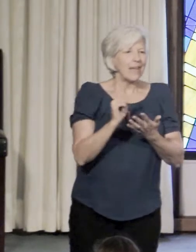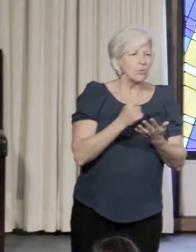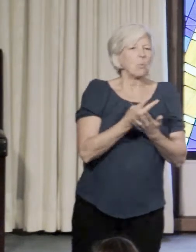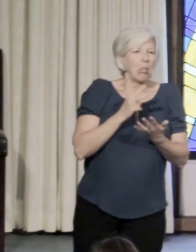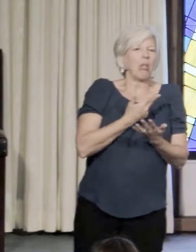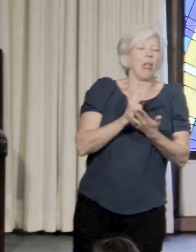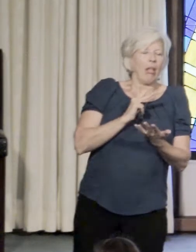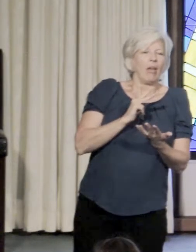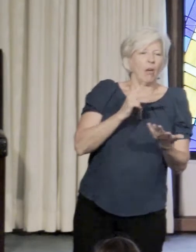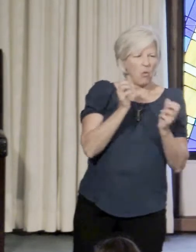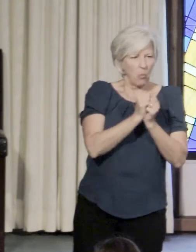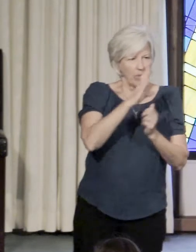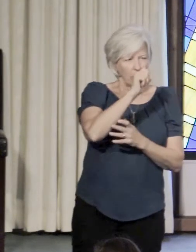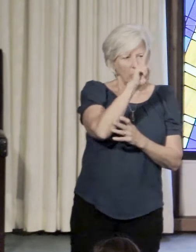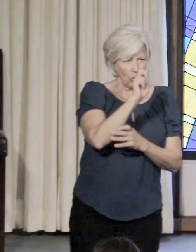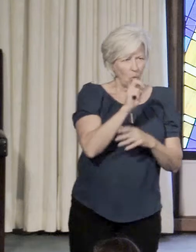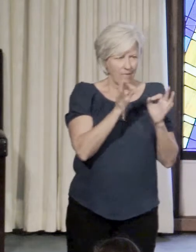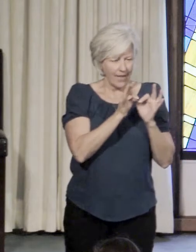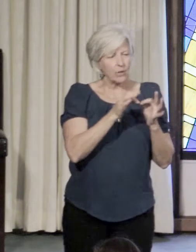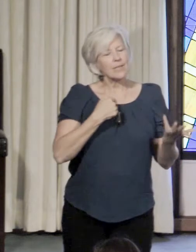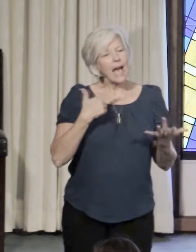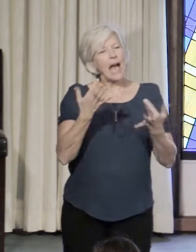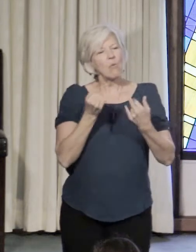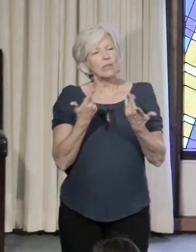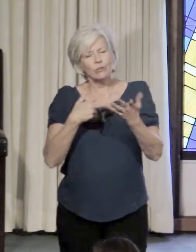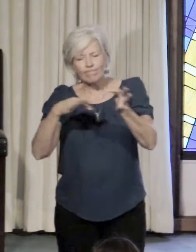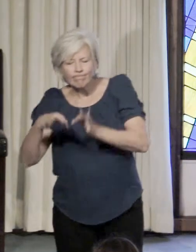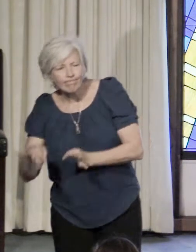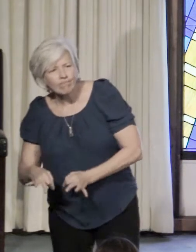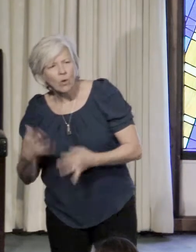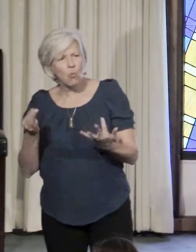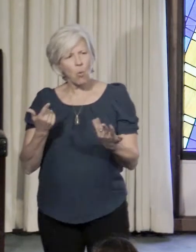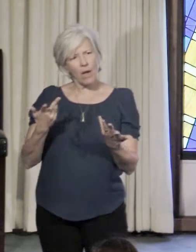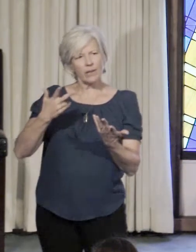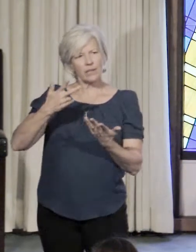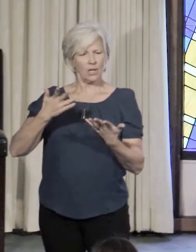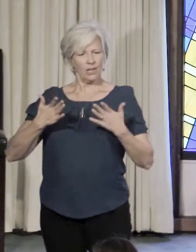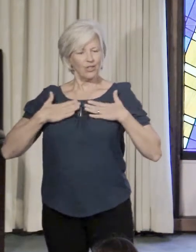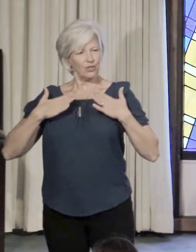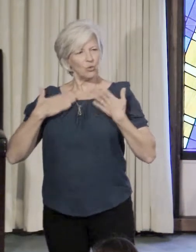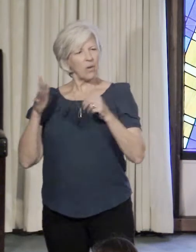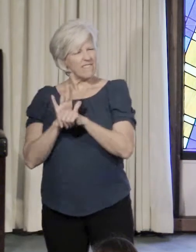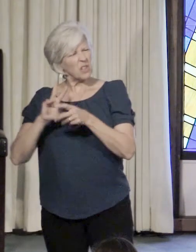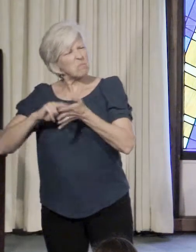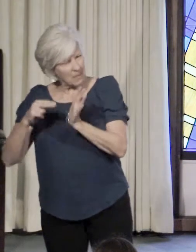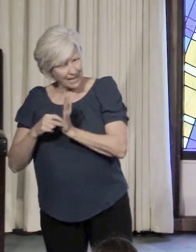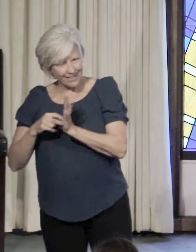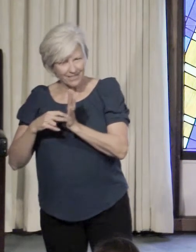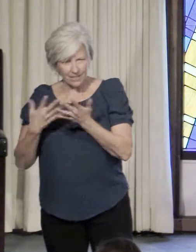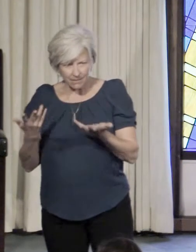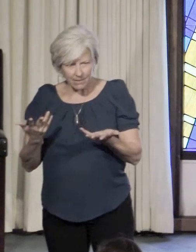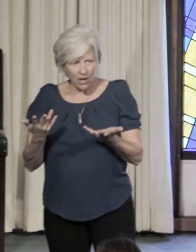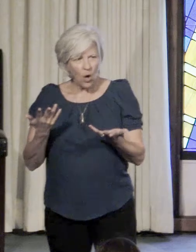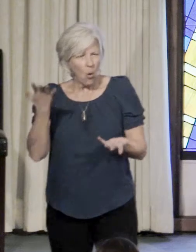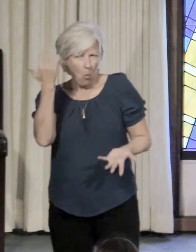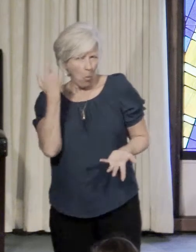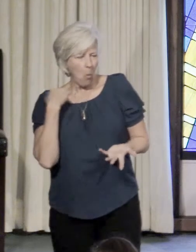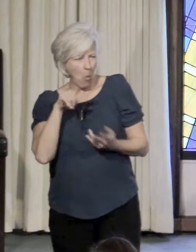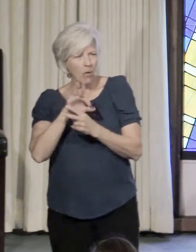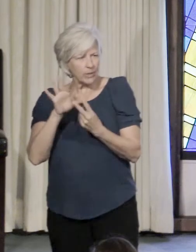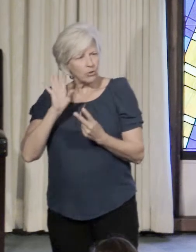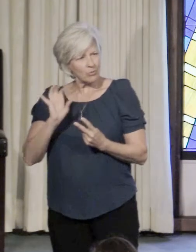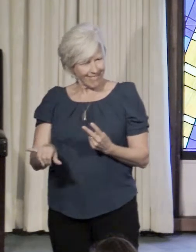lay out what joy-filled means, you know, what the definition of it is and why we chose it